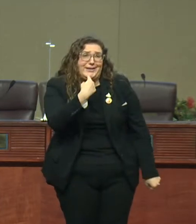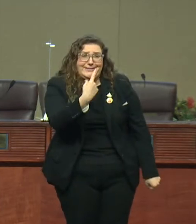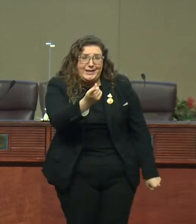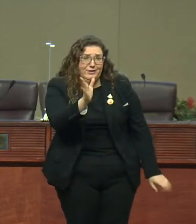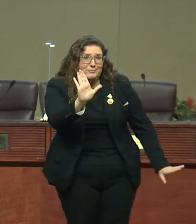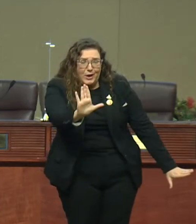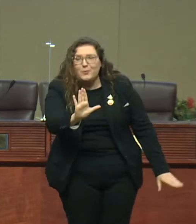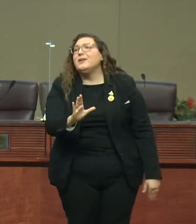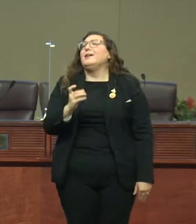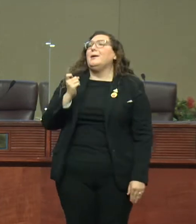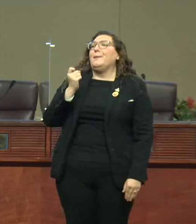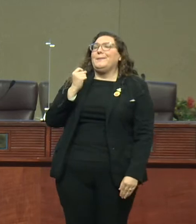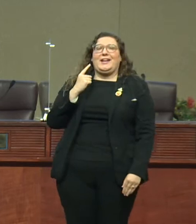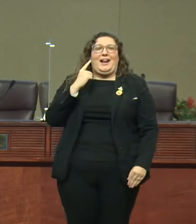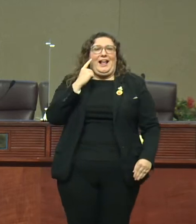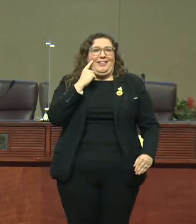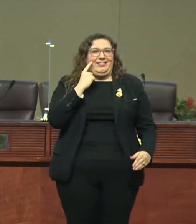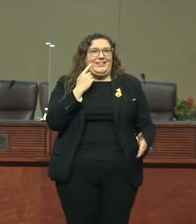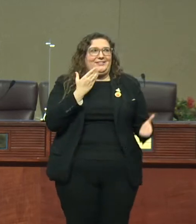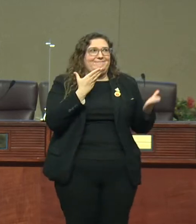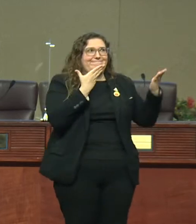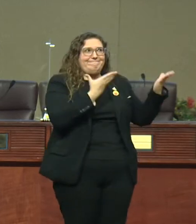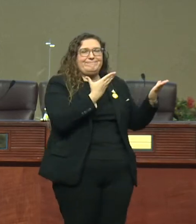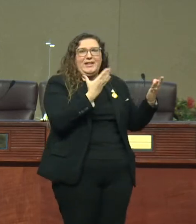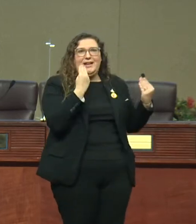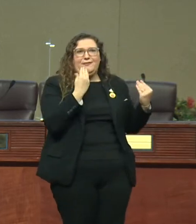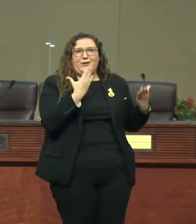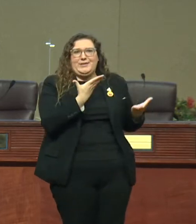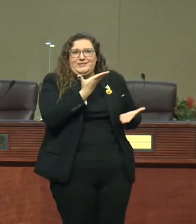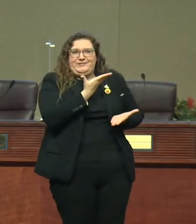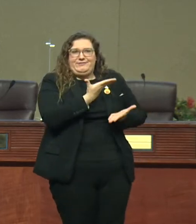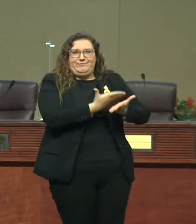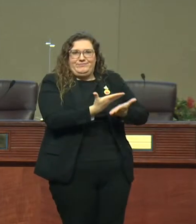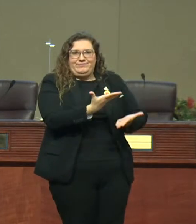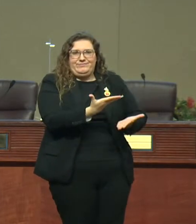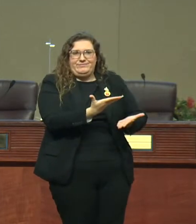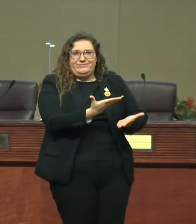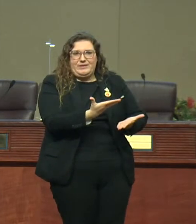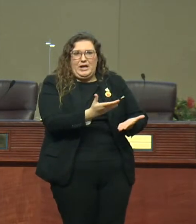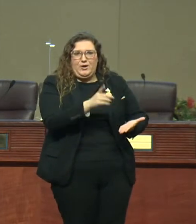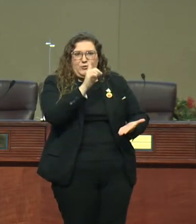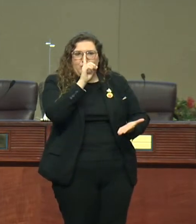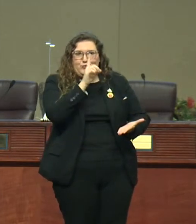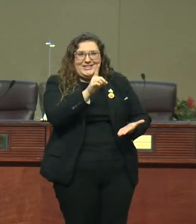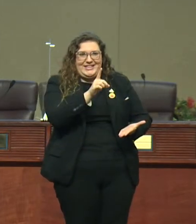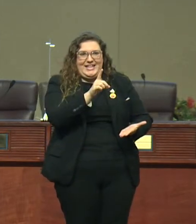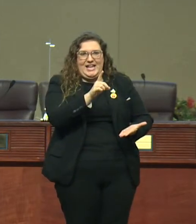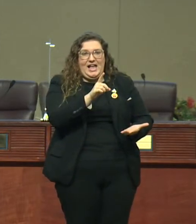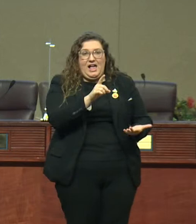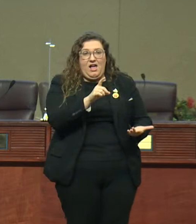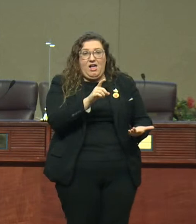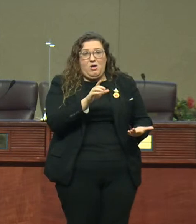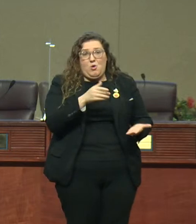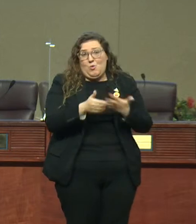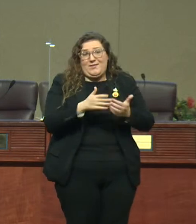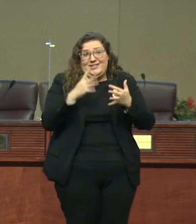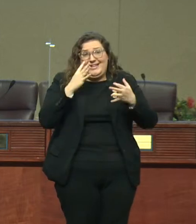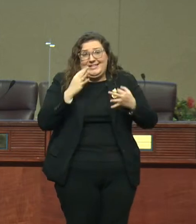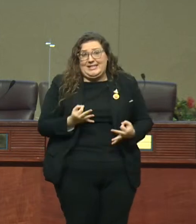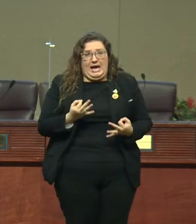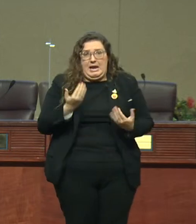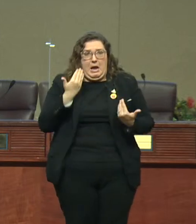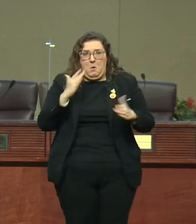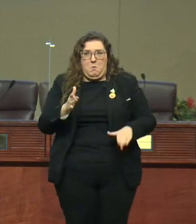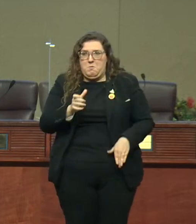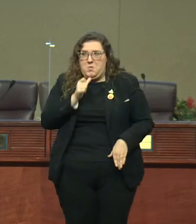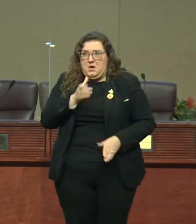board is here, I believe. I don't know what type of guidelines they have received on that regard. I will not be receiving those guidelines. But with